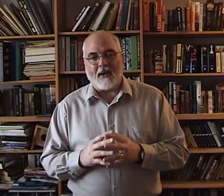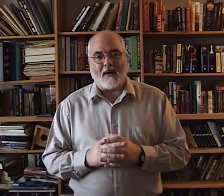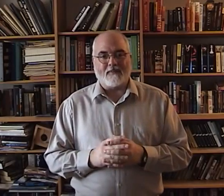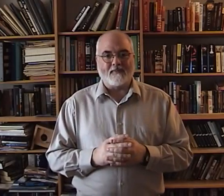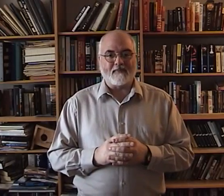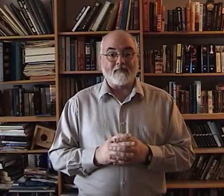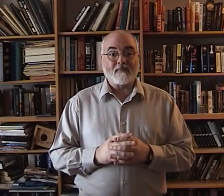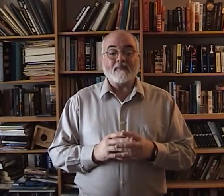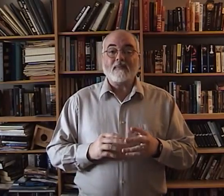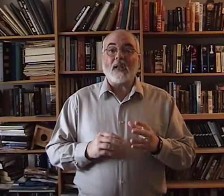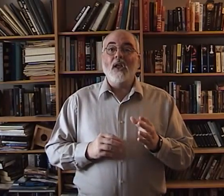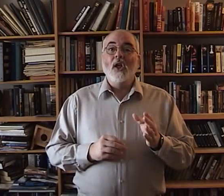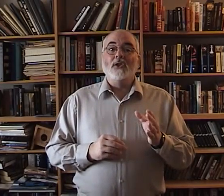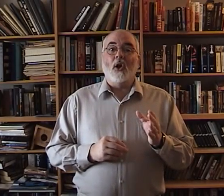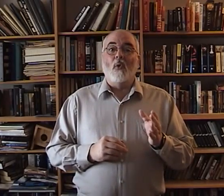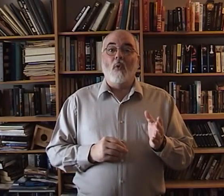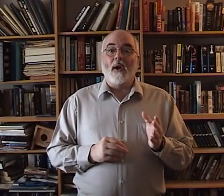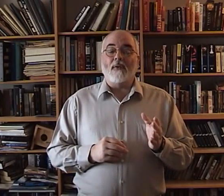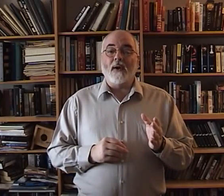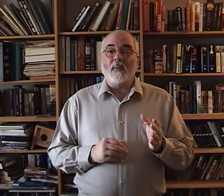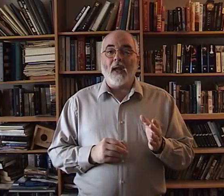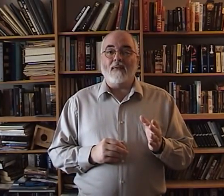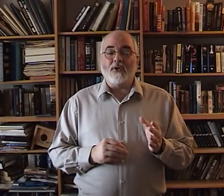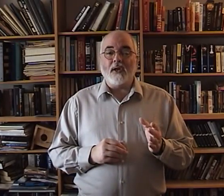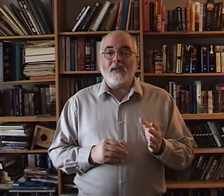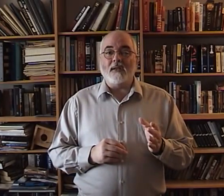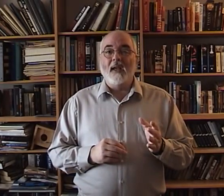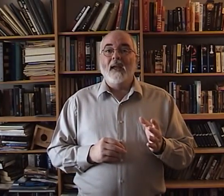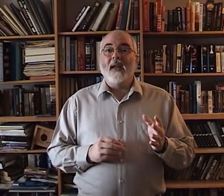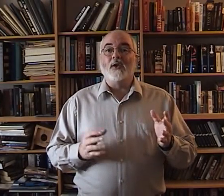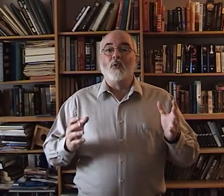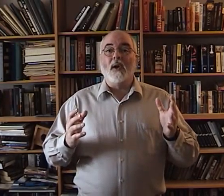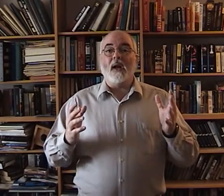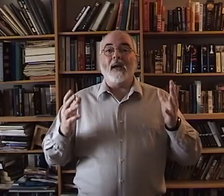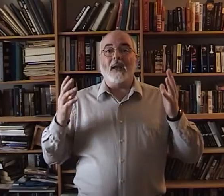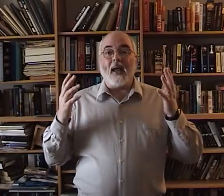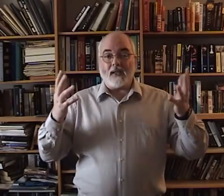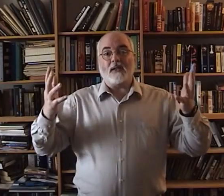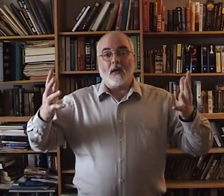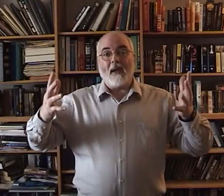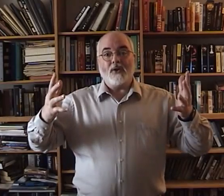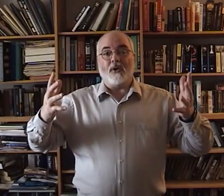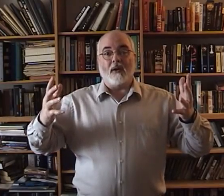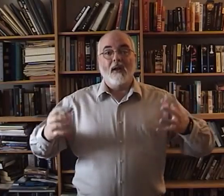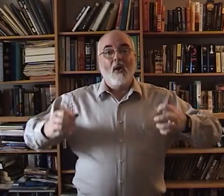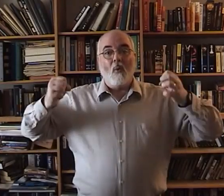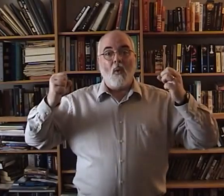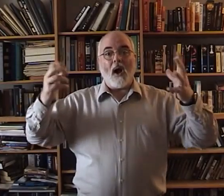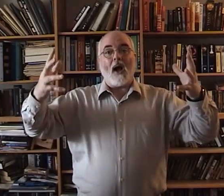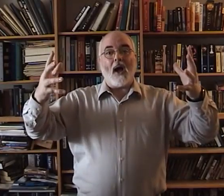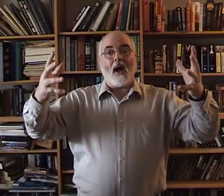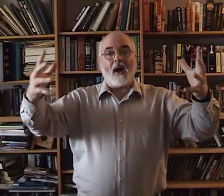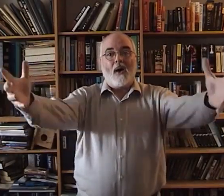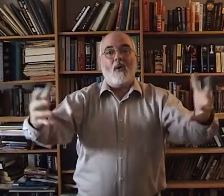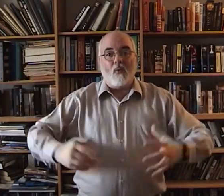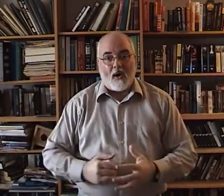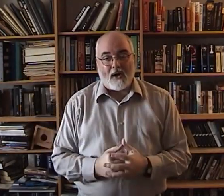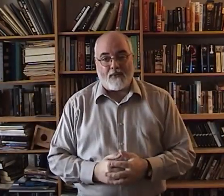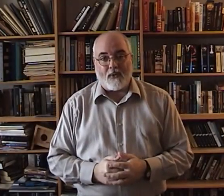about. So, what a friend we have in Jesus is really an exclamation. Wow, what a friend